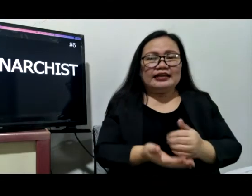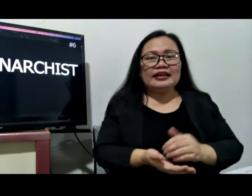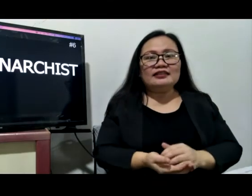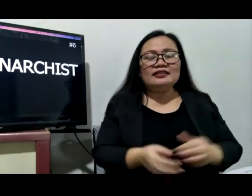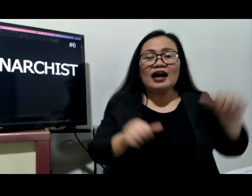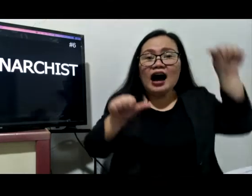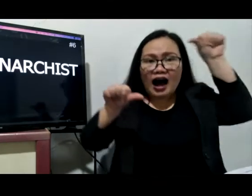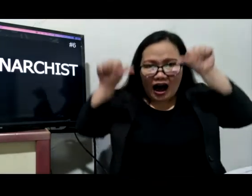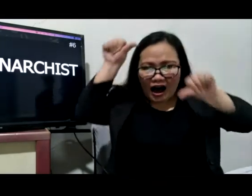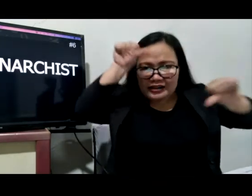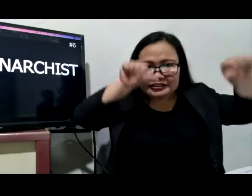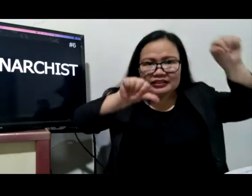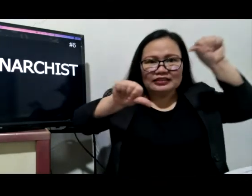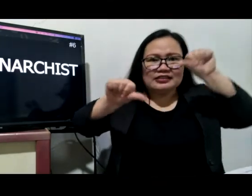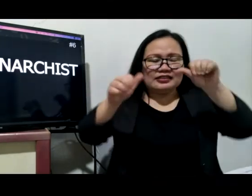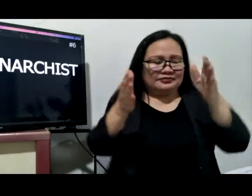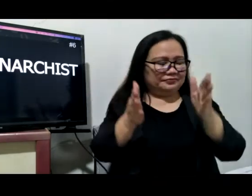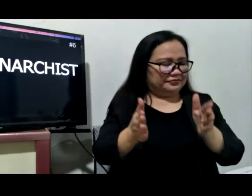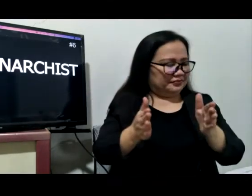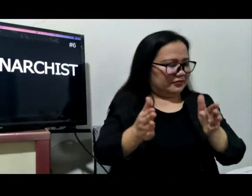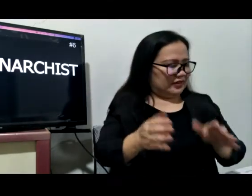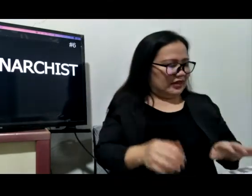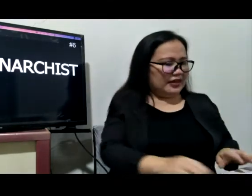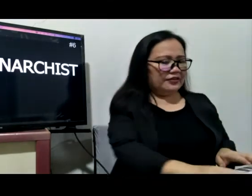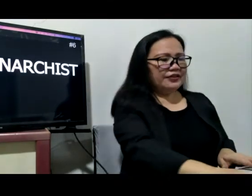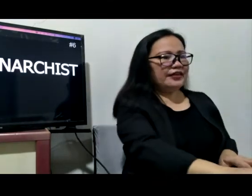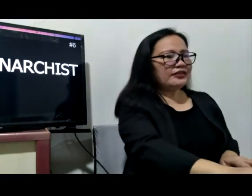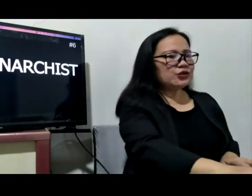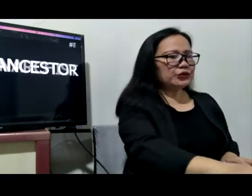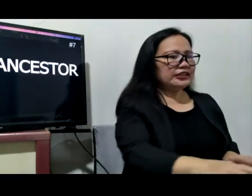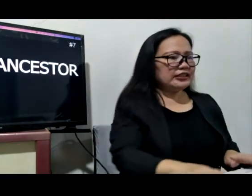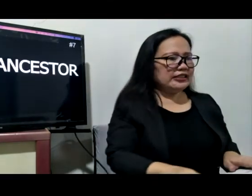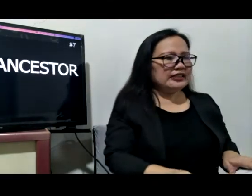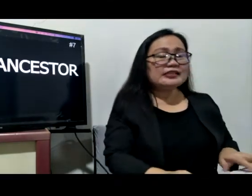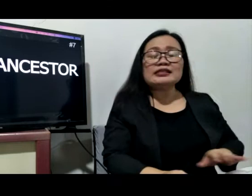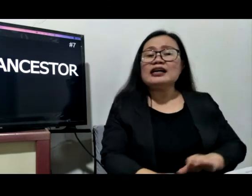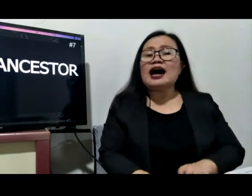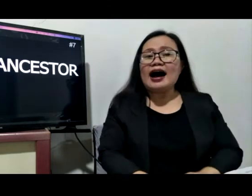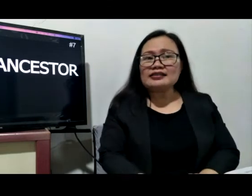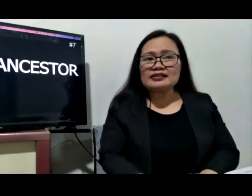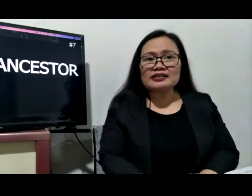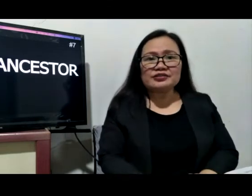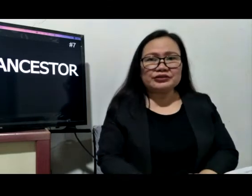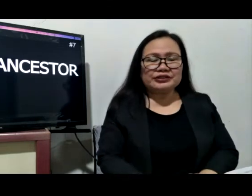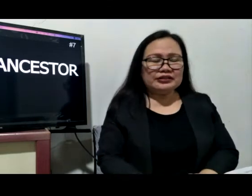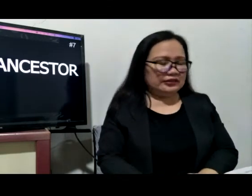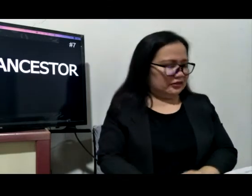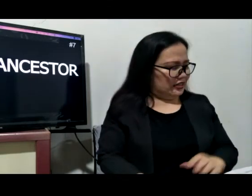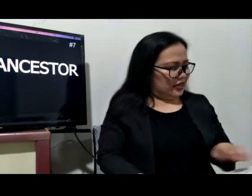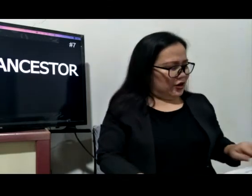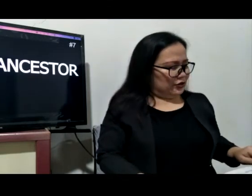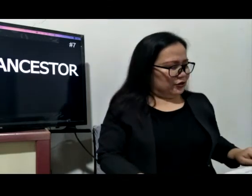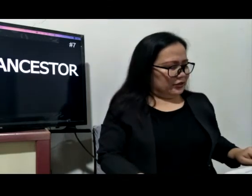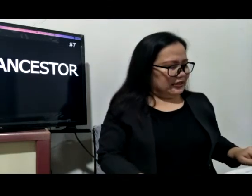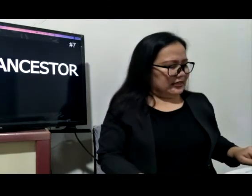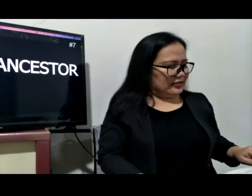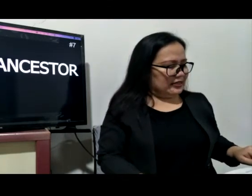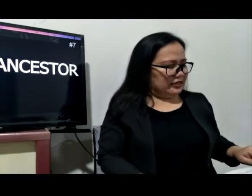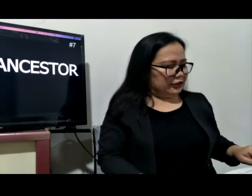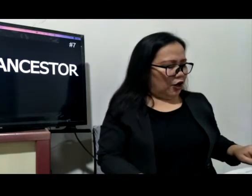Again, anarchist. The next word is ancestor. So it says here,